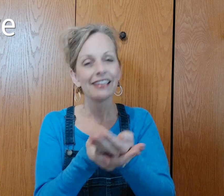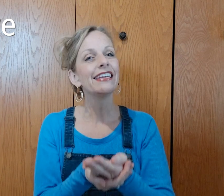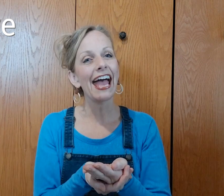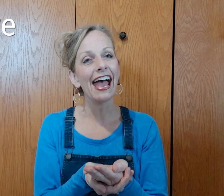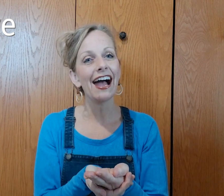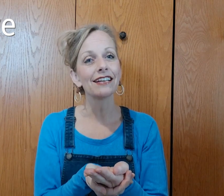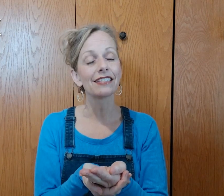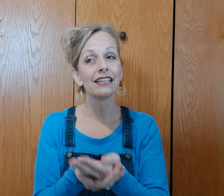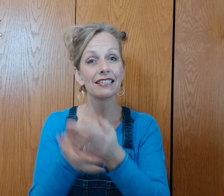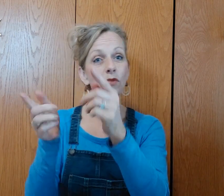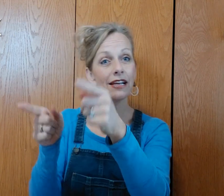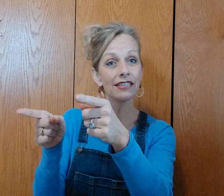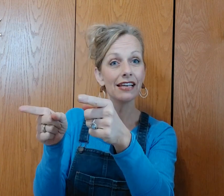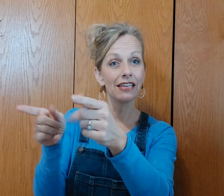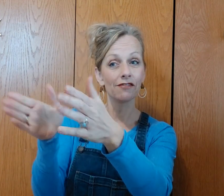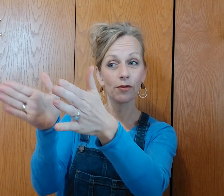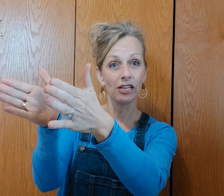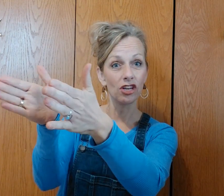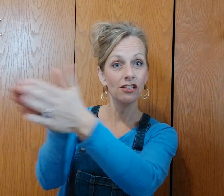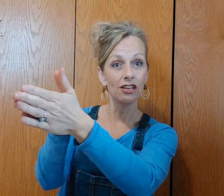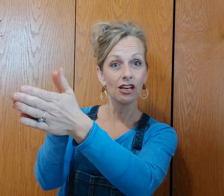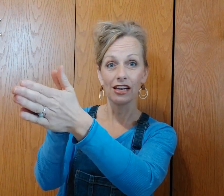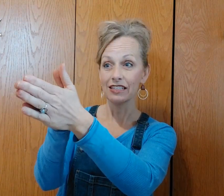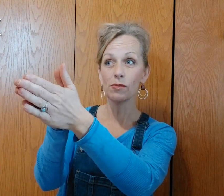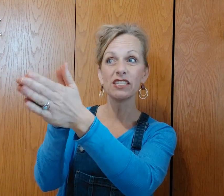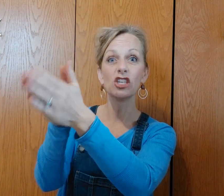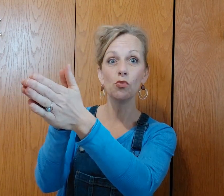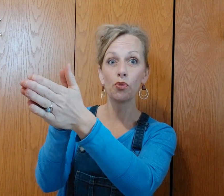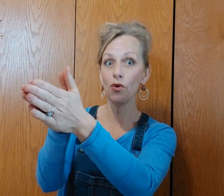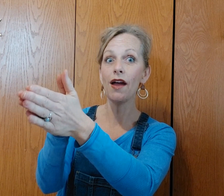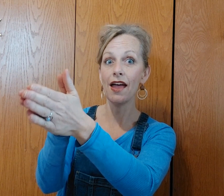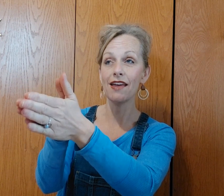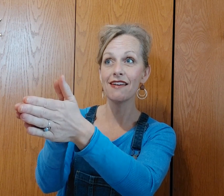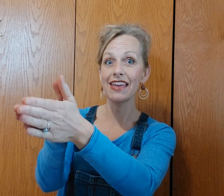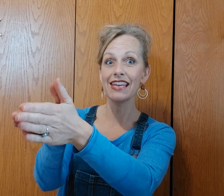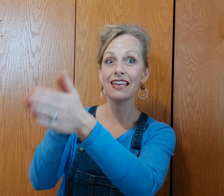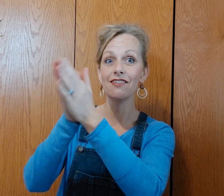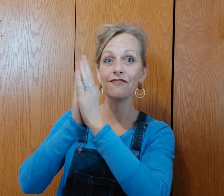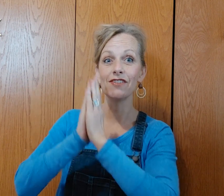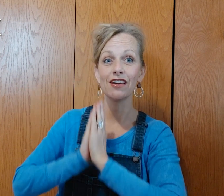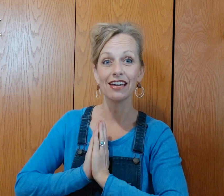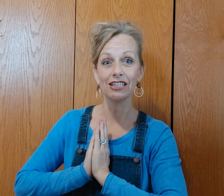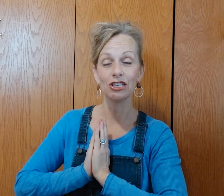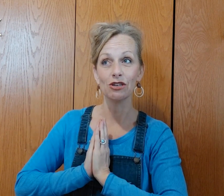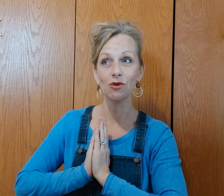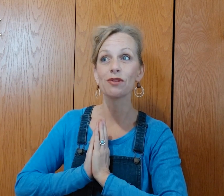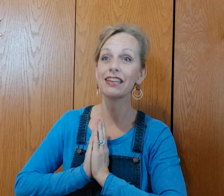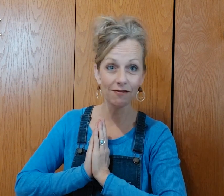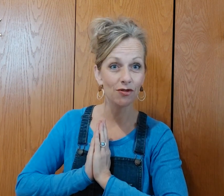Then ask. Someone else has the information. It's almost like you pray that they give it to you, or they give you